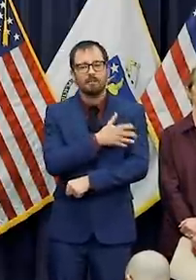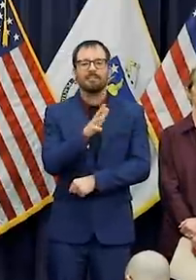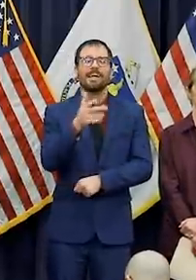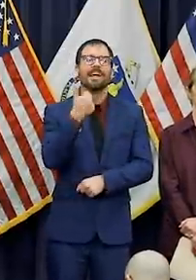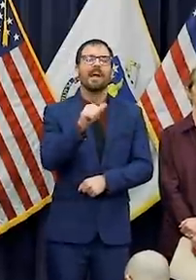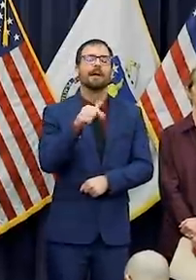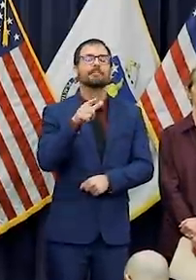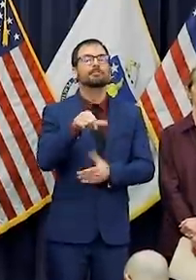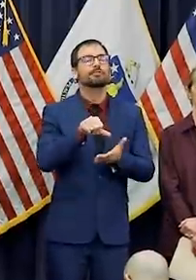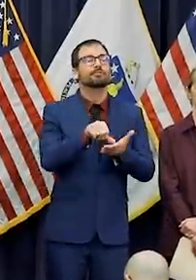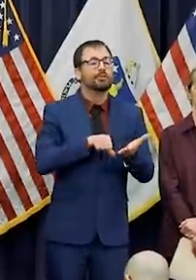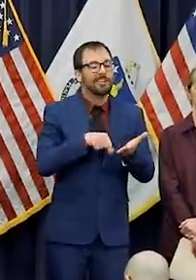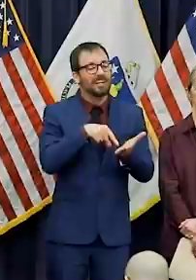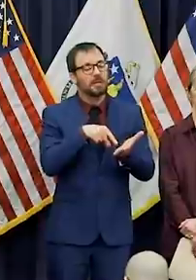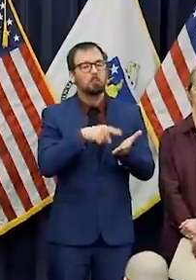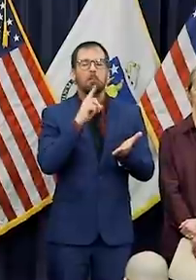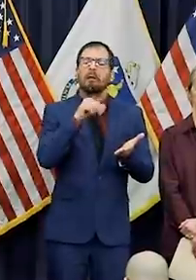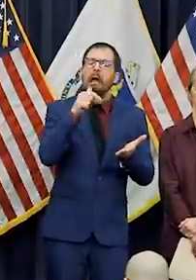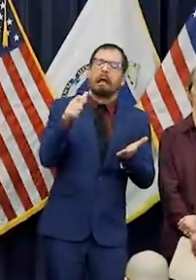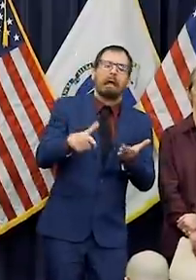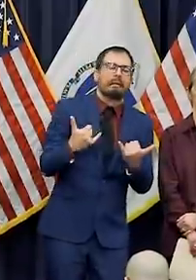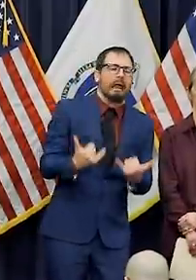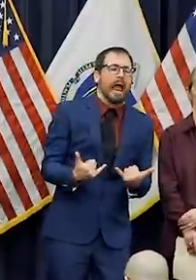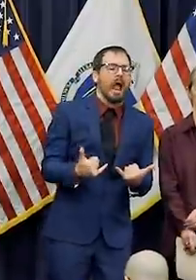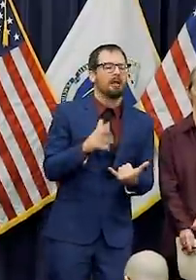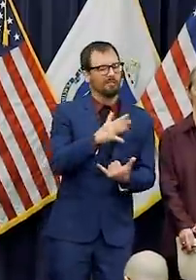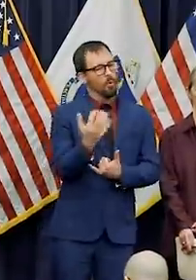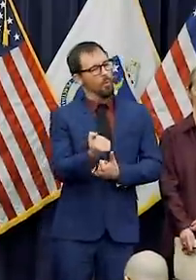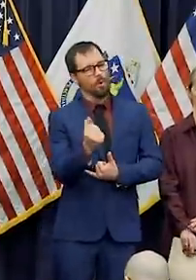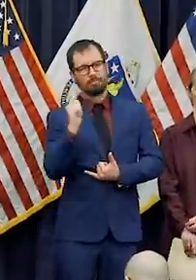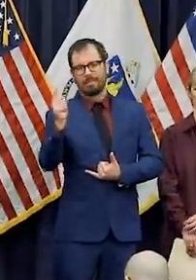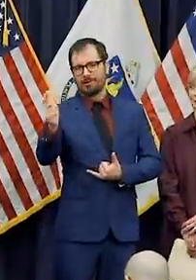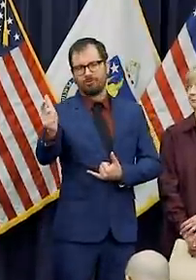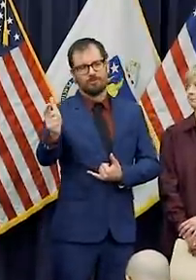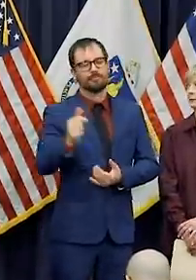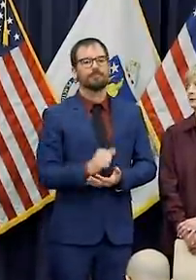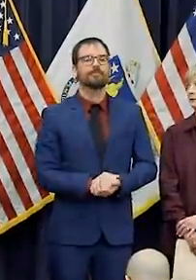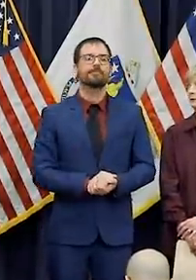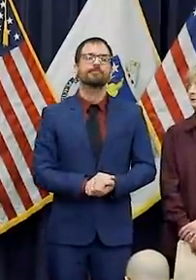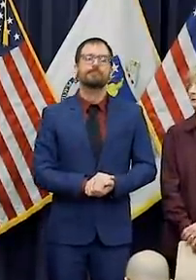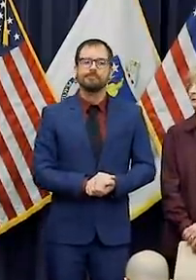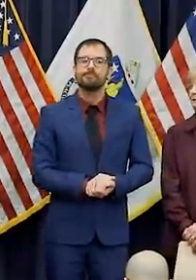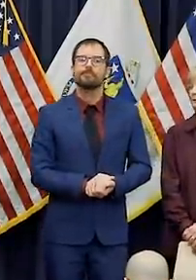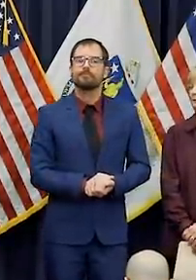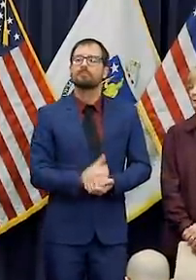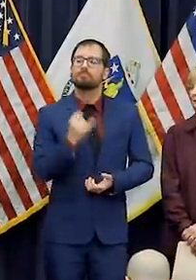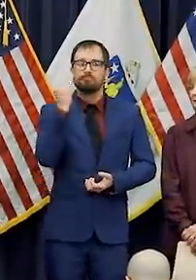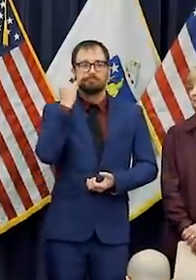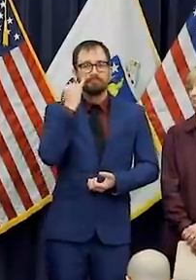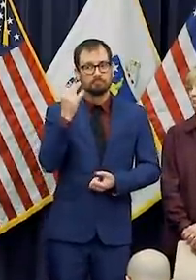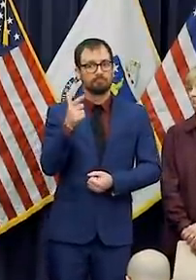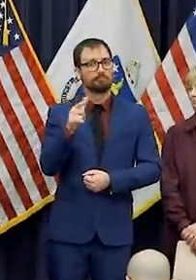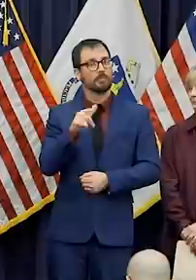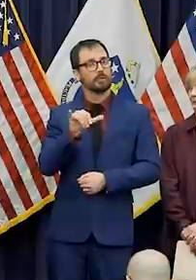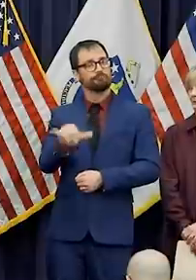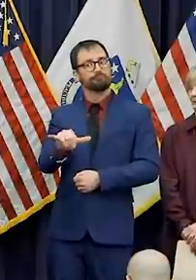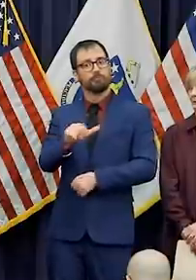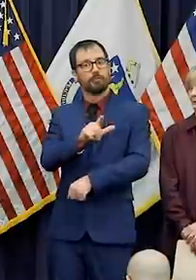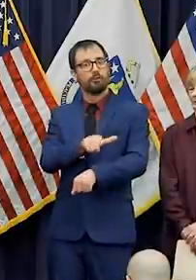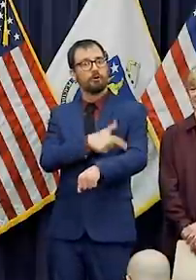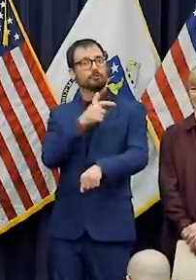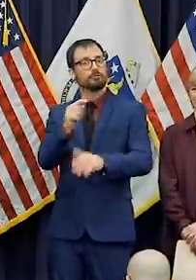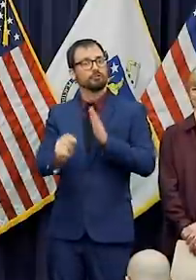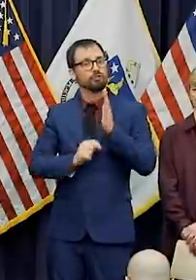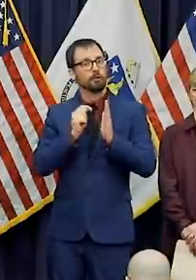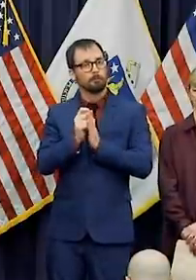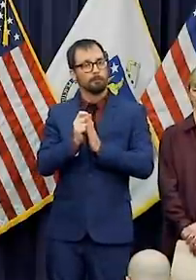We will be prohibiting long-term care facilities and nursing homes from allowing any visitors and require hospitals to screen